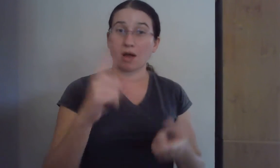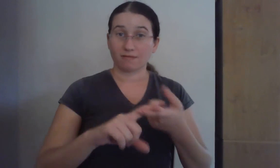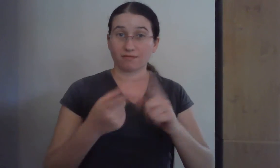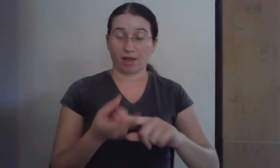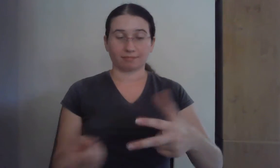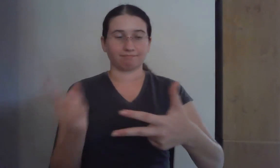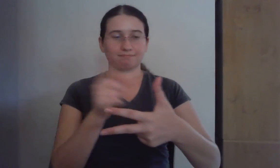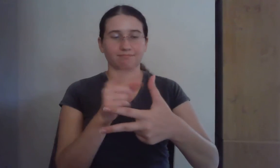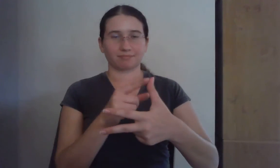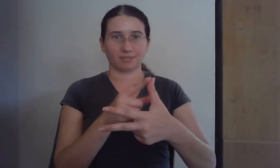another woman.